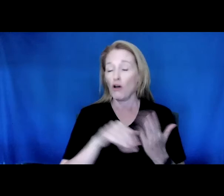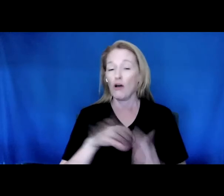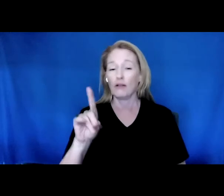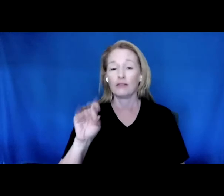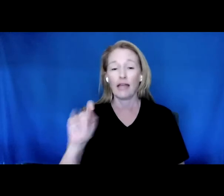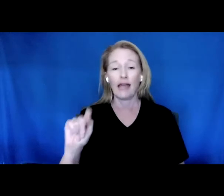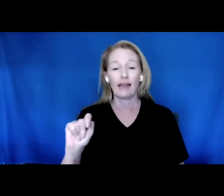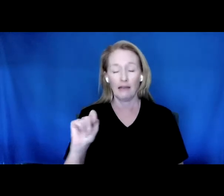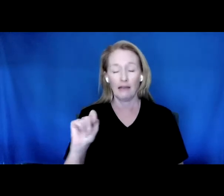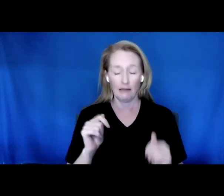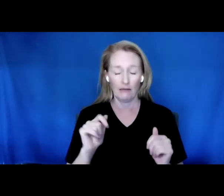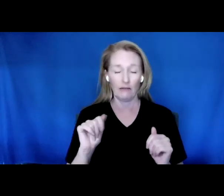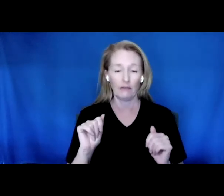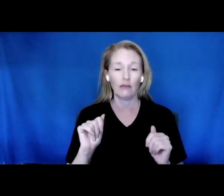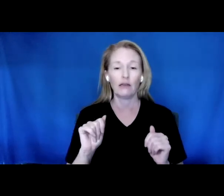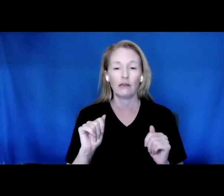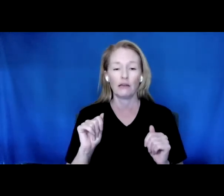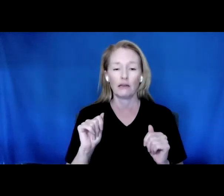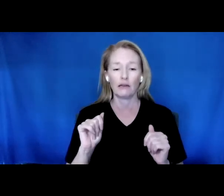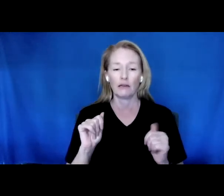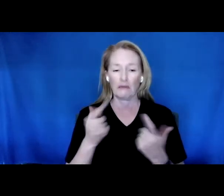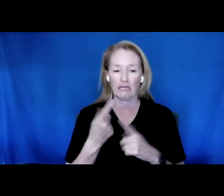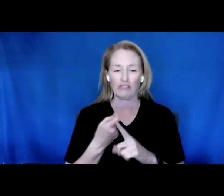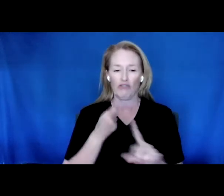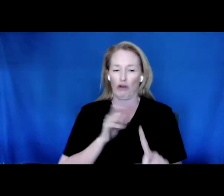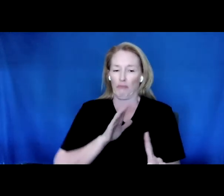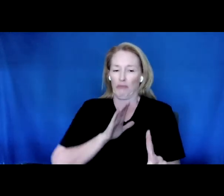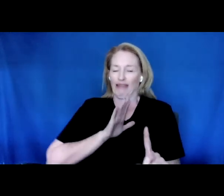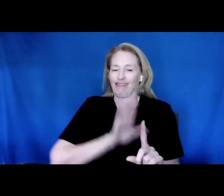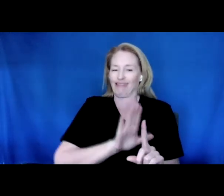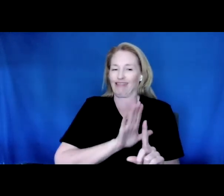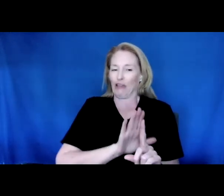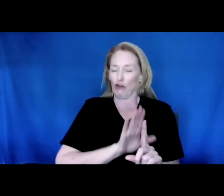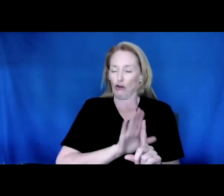this bureau, I will follow their terminology.